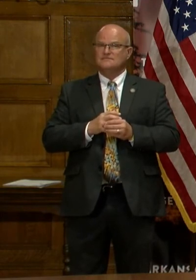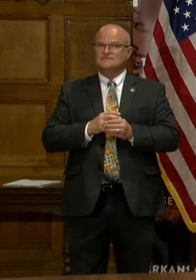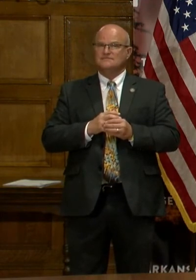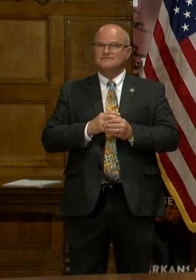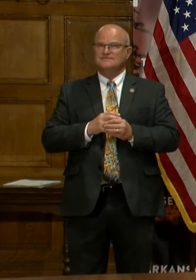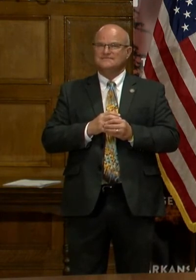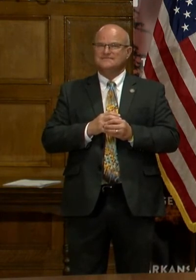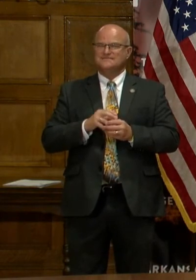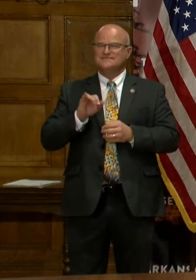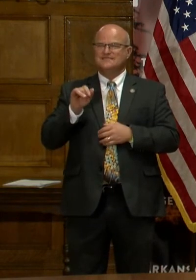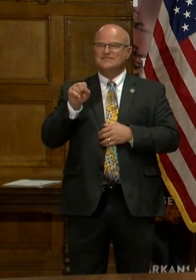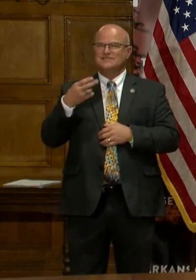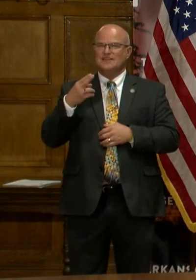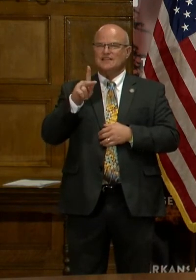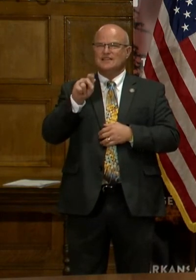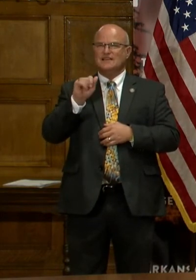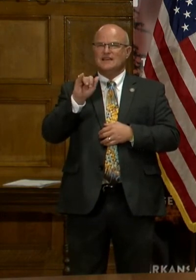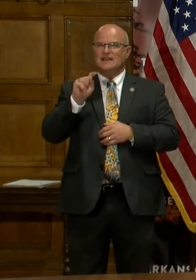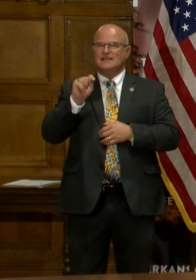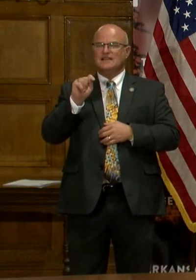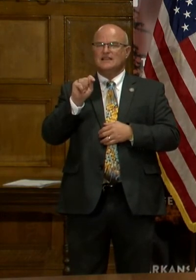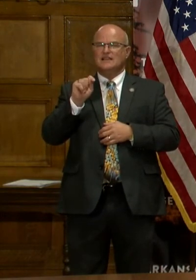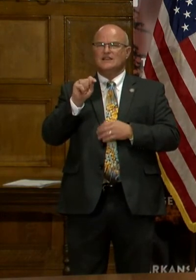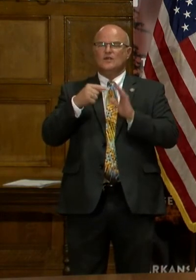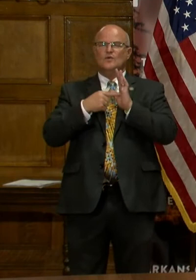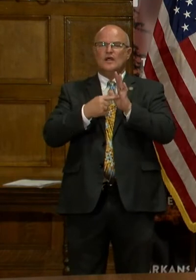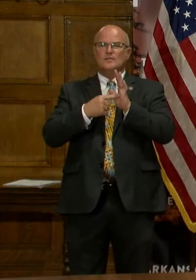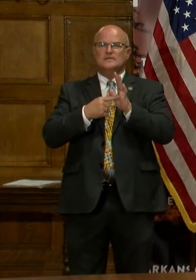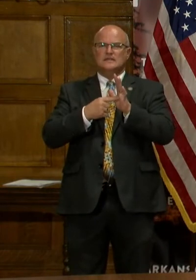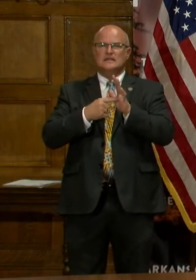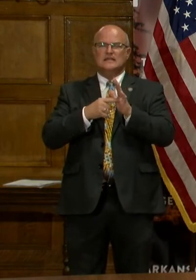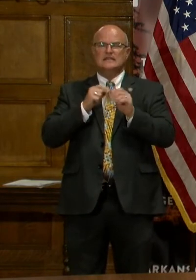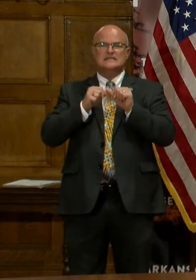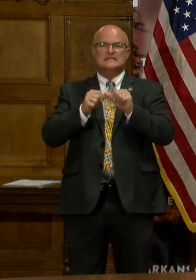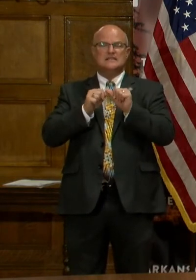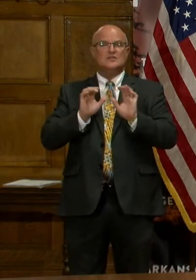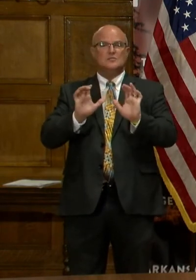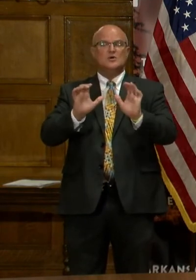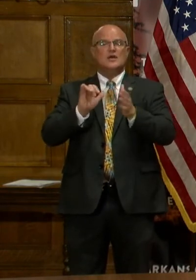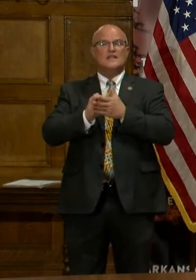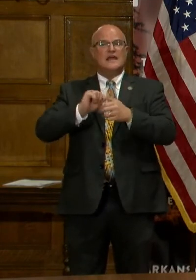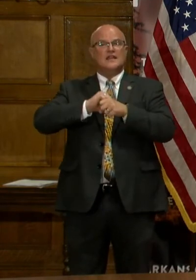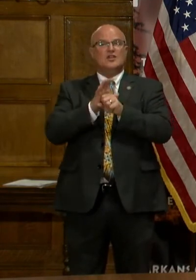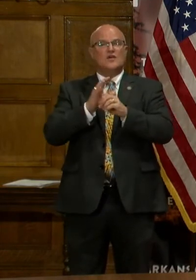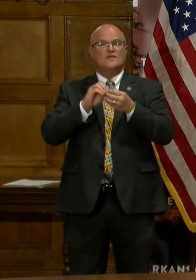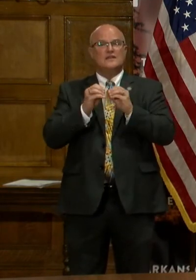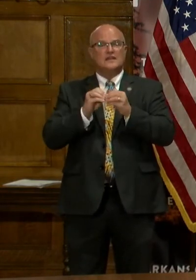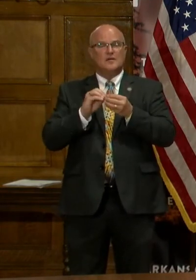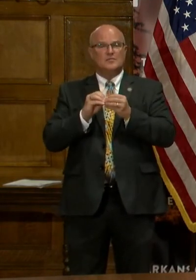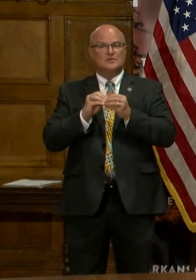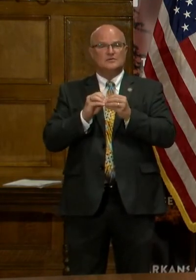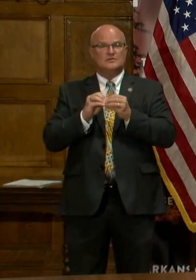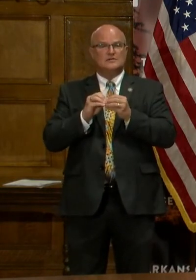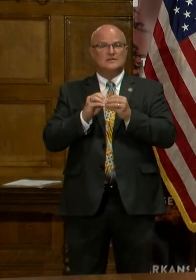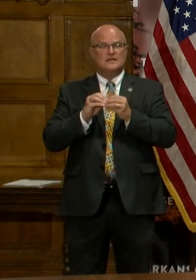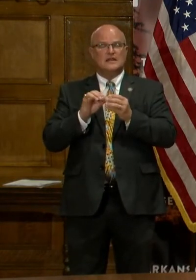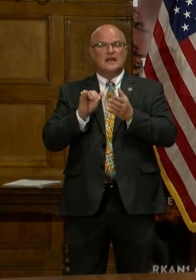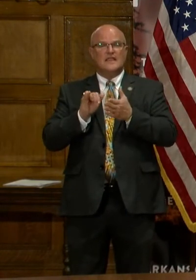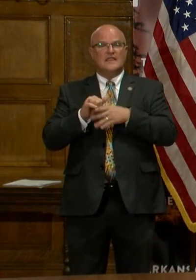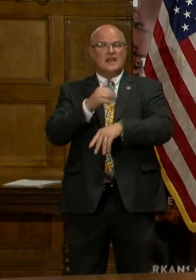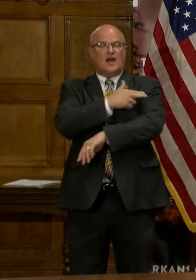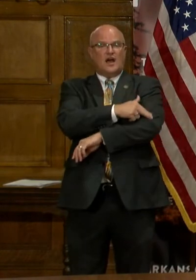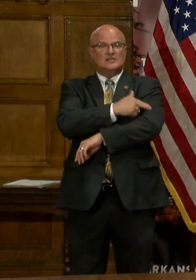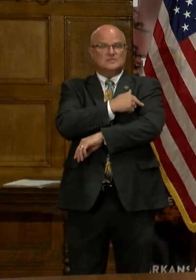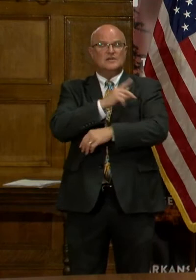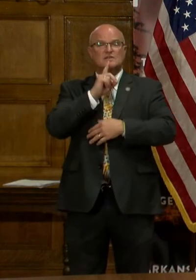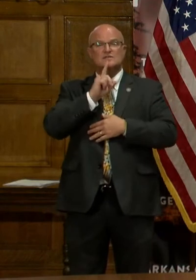KAIT. Representative Dan Sullivan is continuing to push that COVID numbers are fake, that